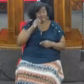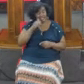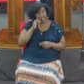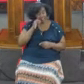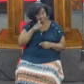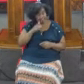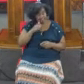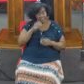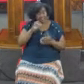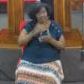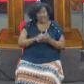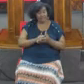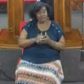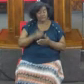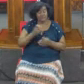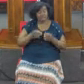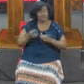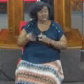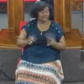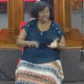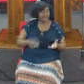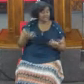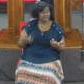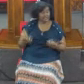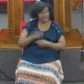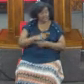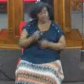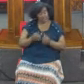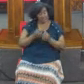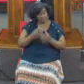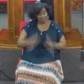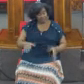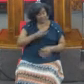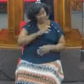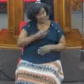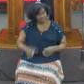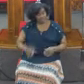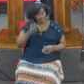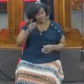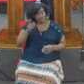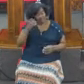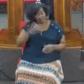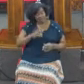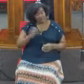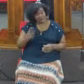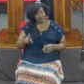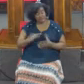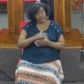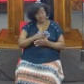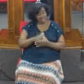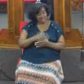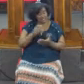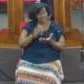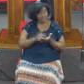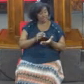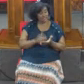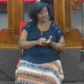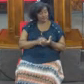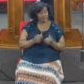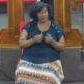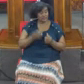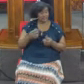basis that, "Hey, listen, if you die without Christ," we'd be looking for opportunity to share gospel with